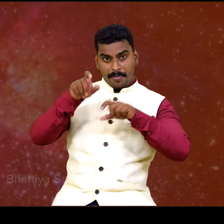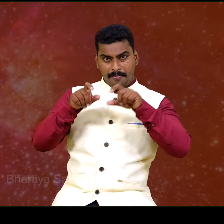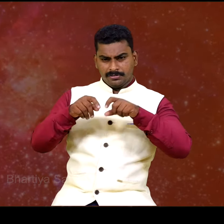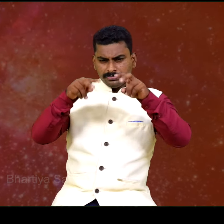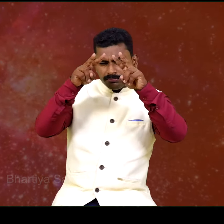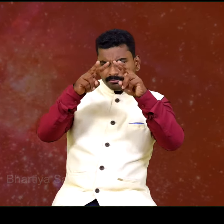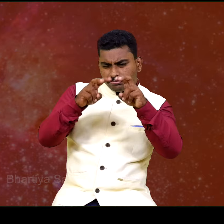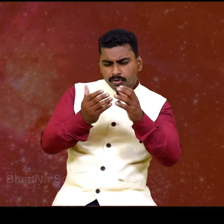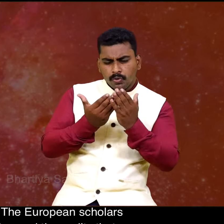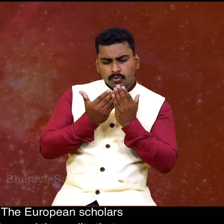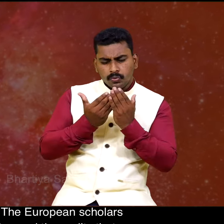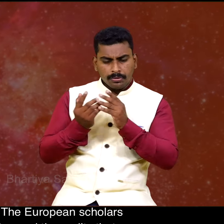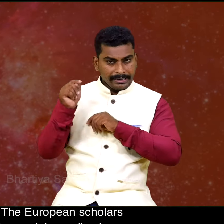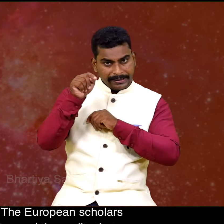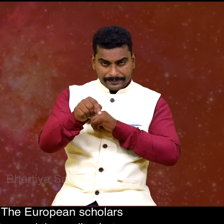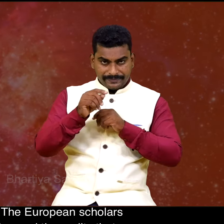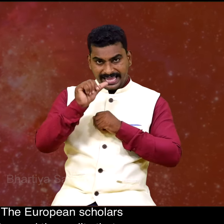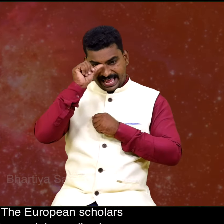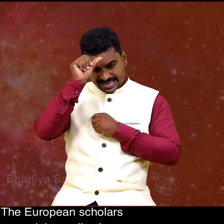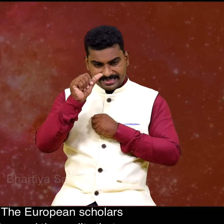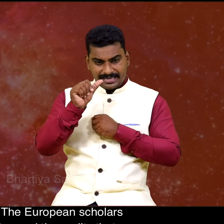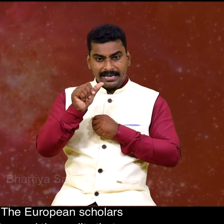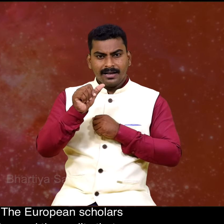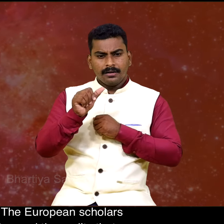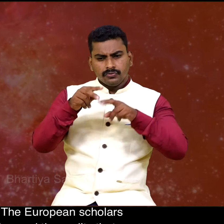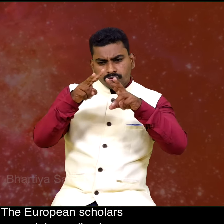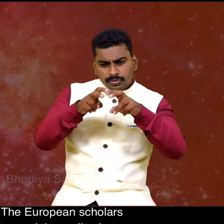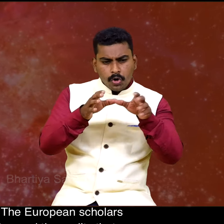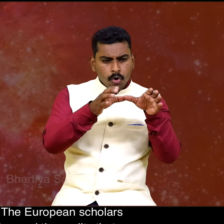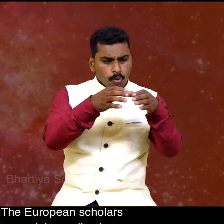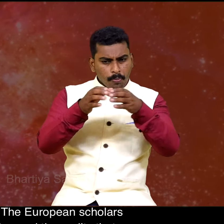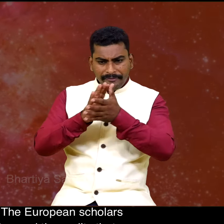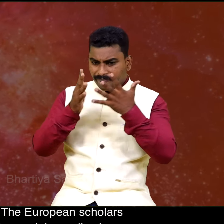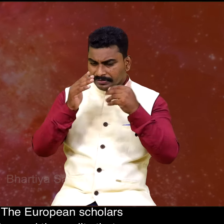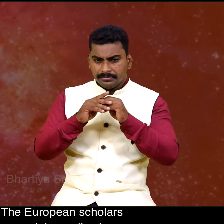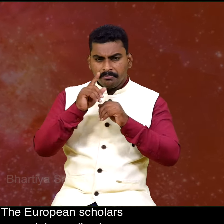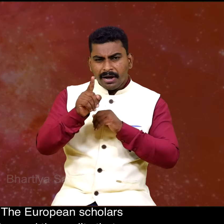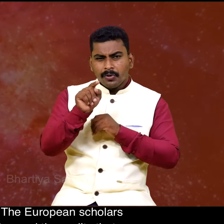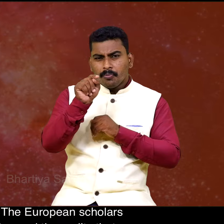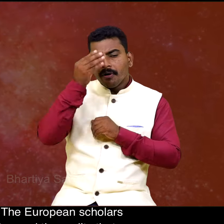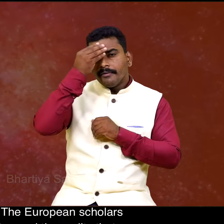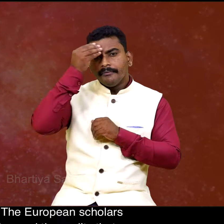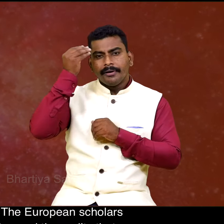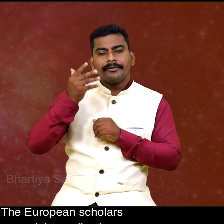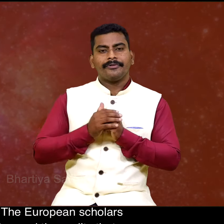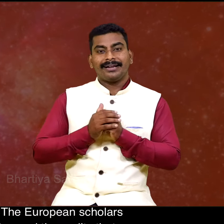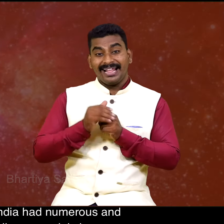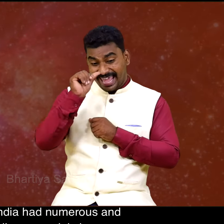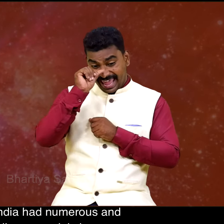The European scholars ignored the reality that India had